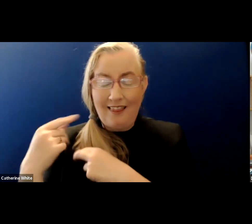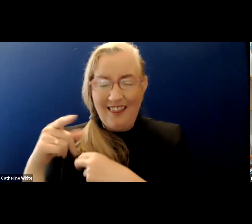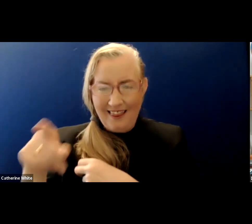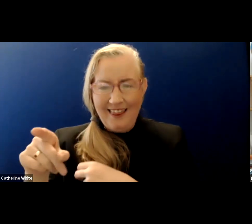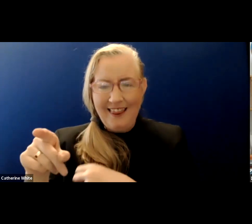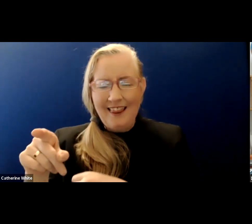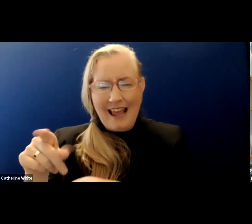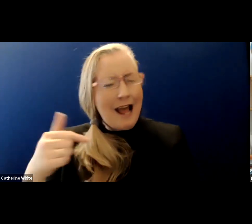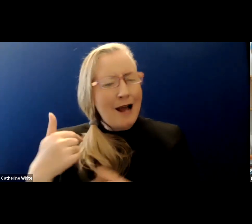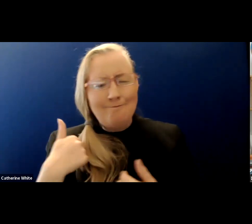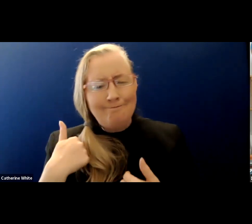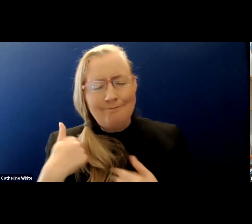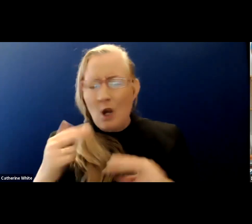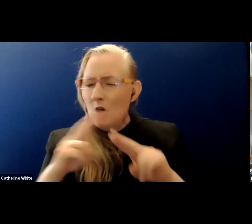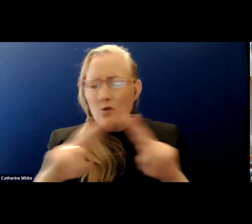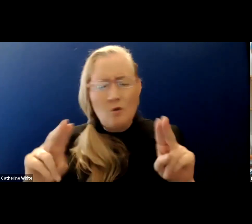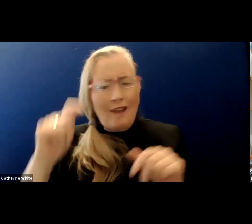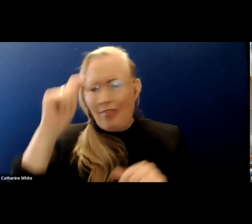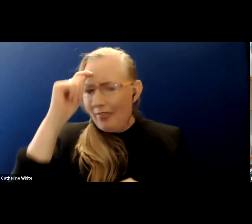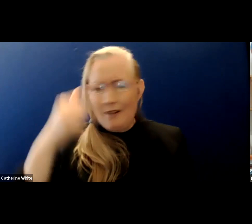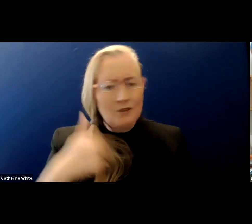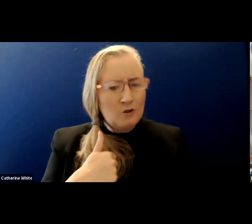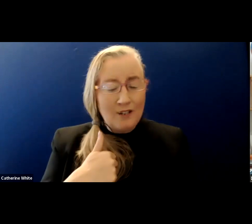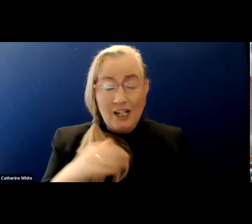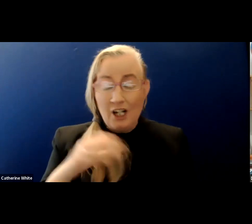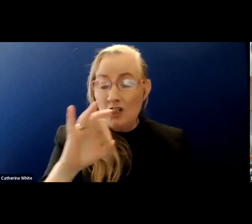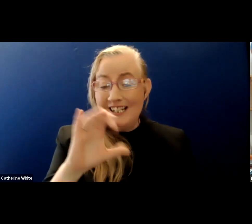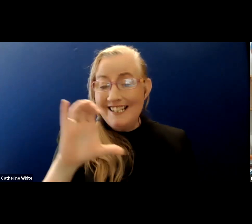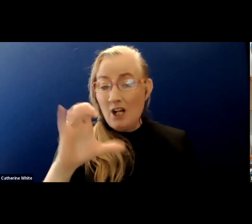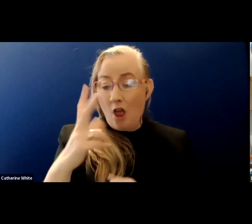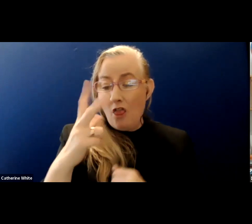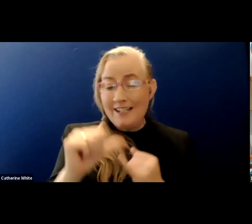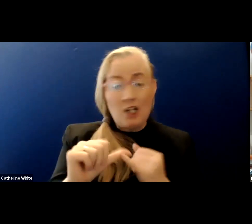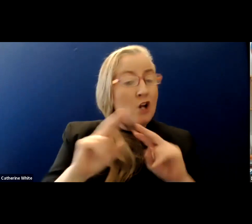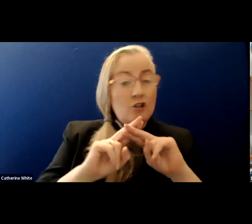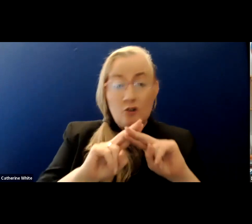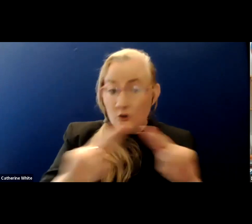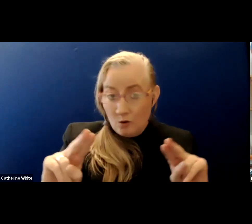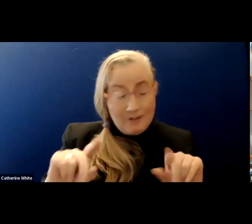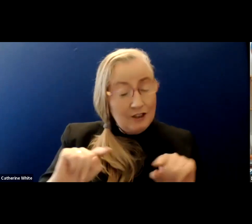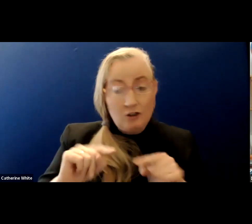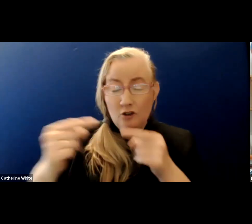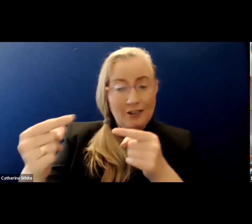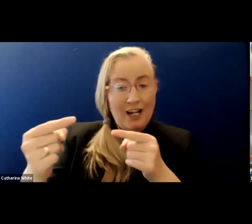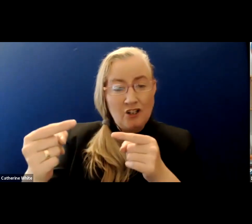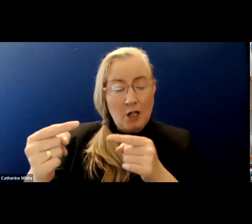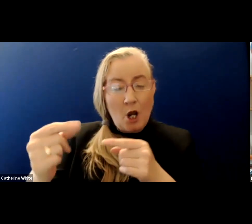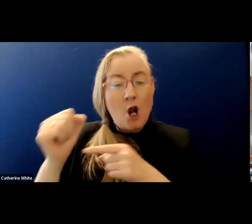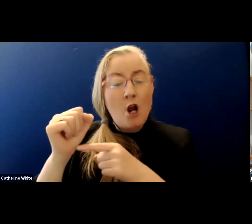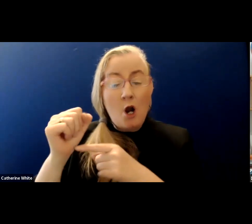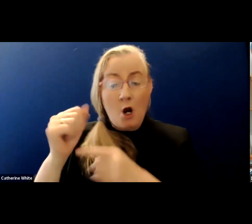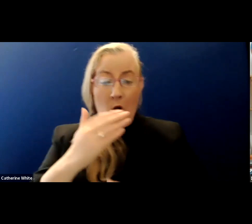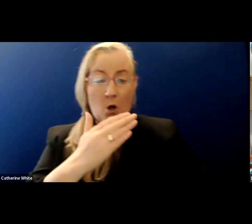I don't think so. I think that GC36 doesn't challenge combatant